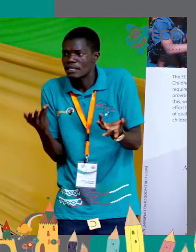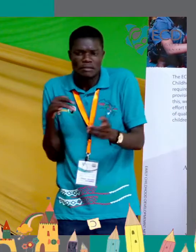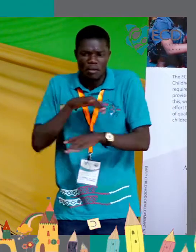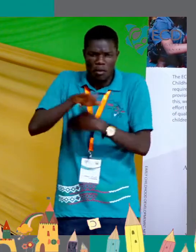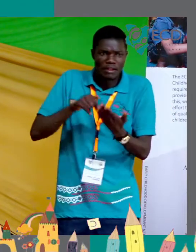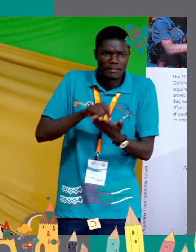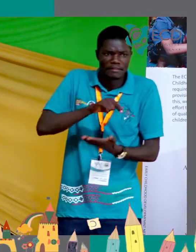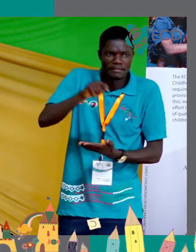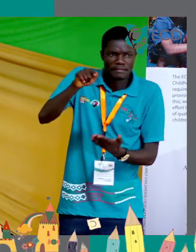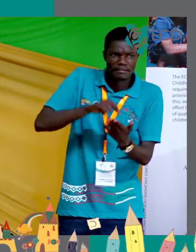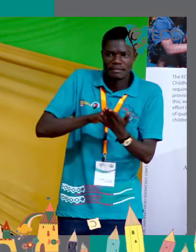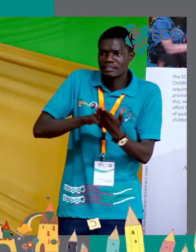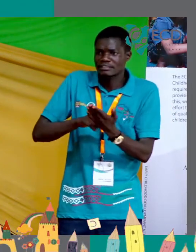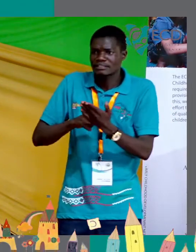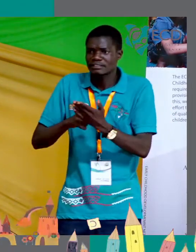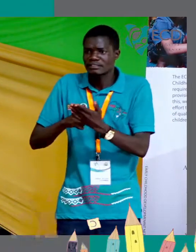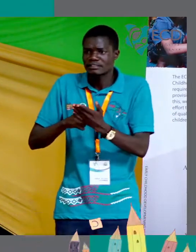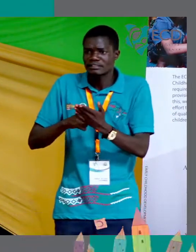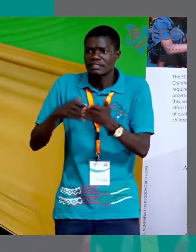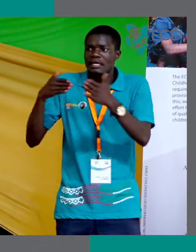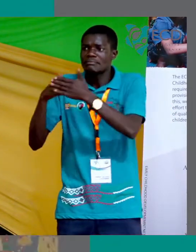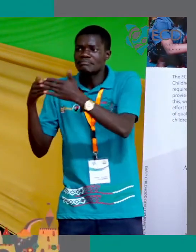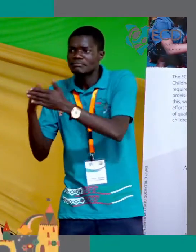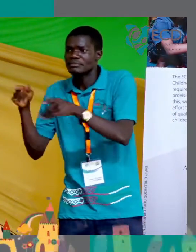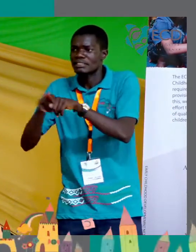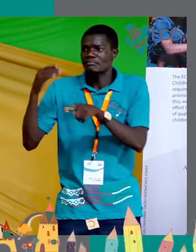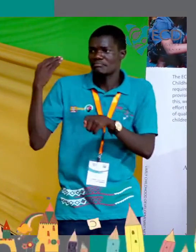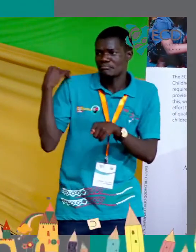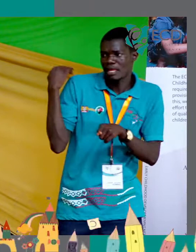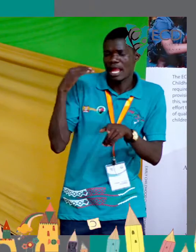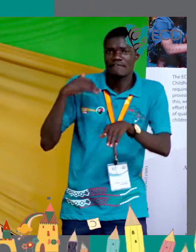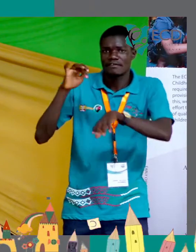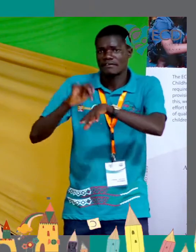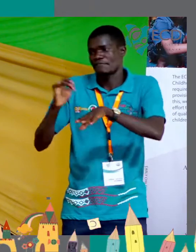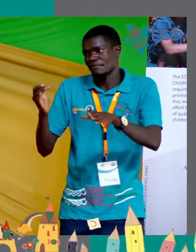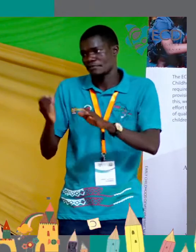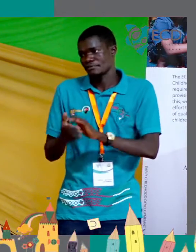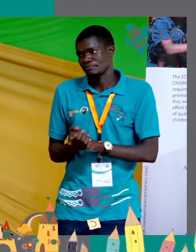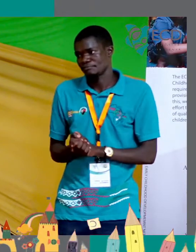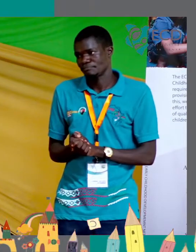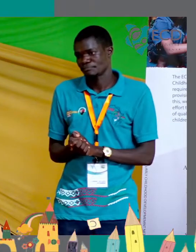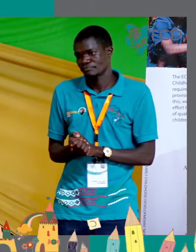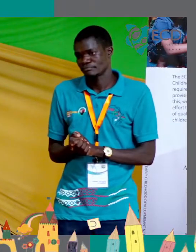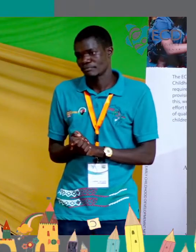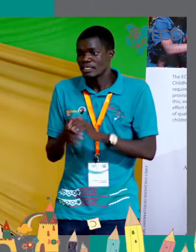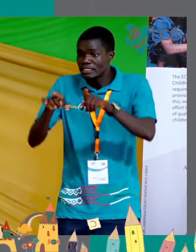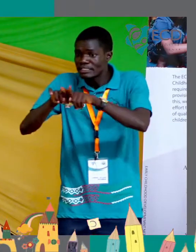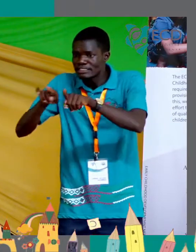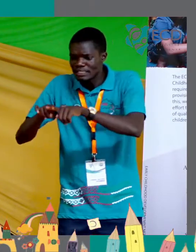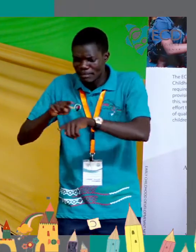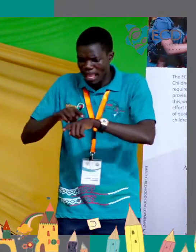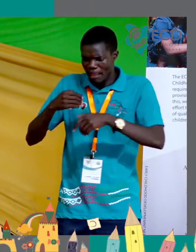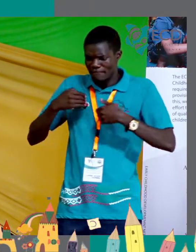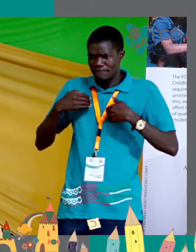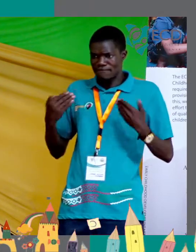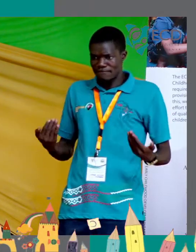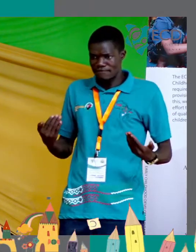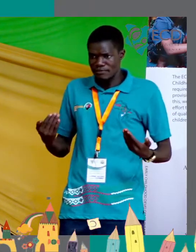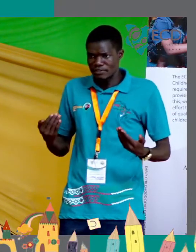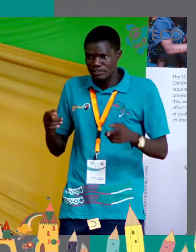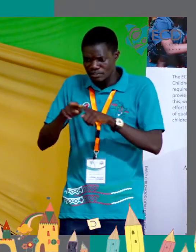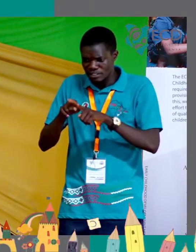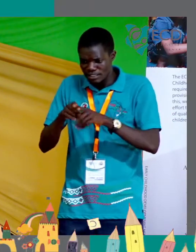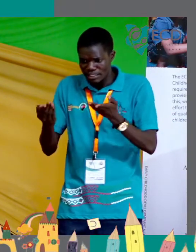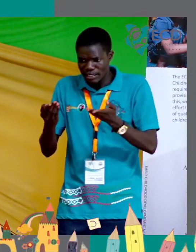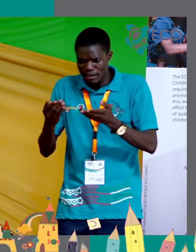this disruption had an effect on the child. There was also limited access to the justice